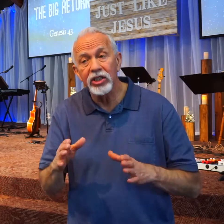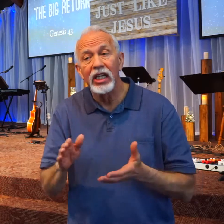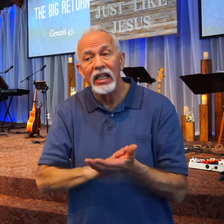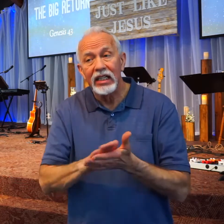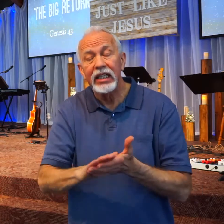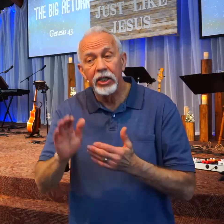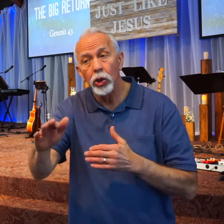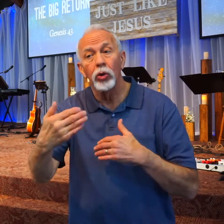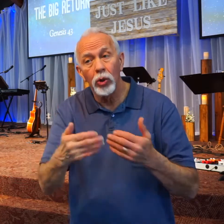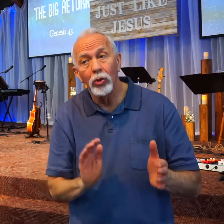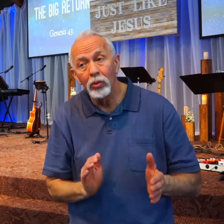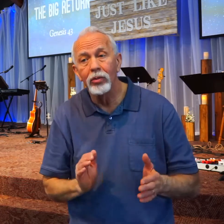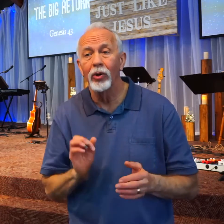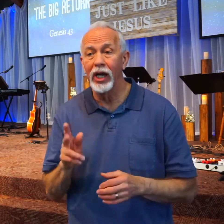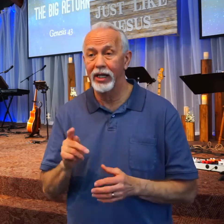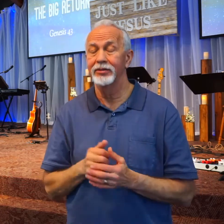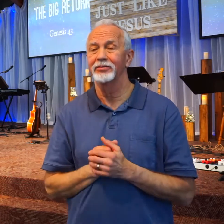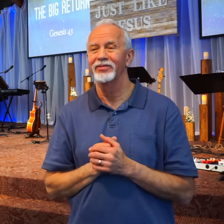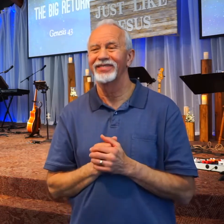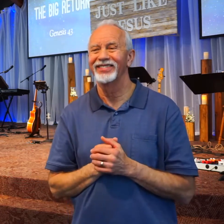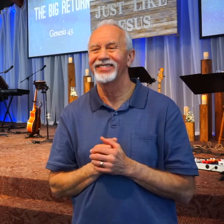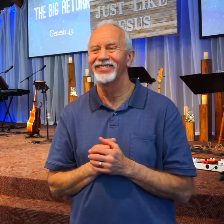that.